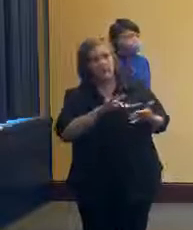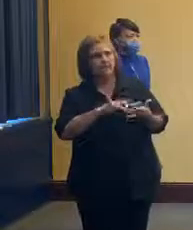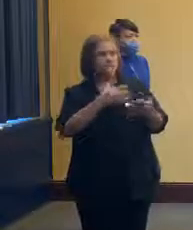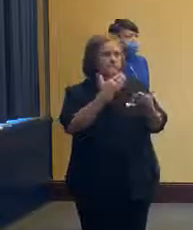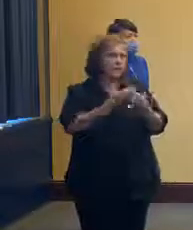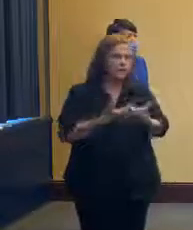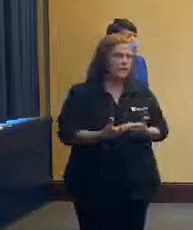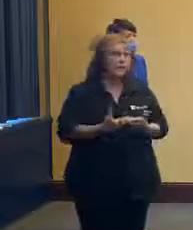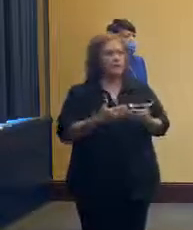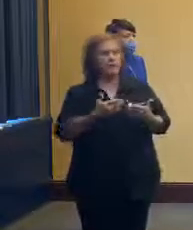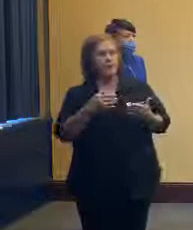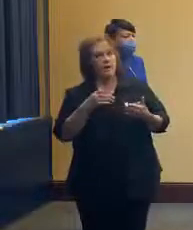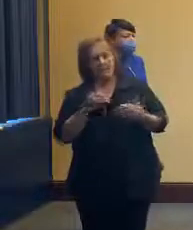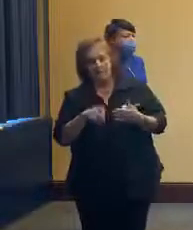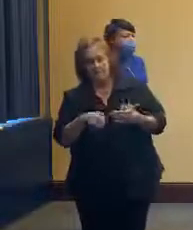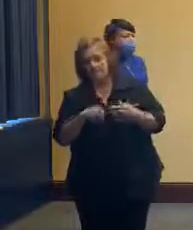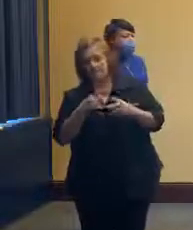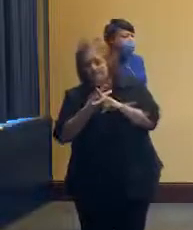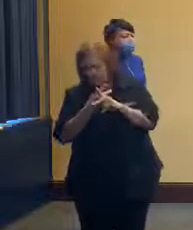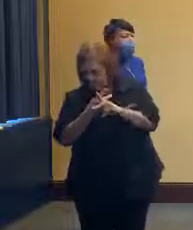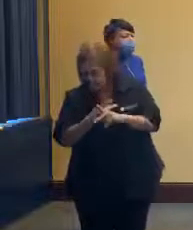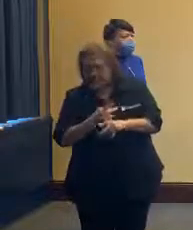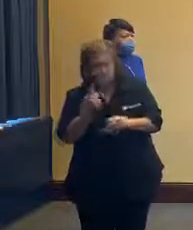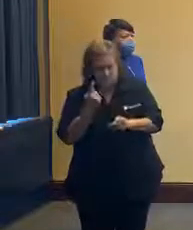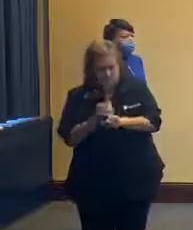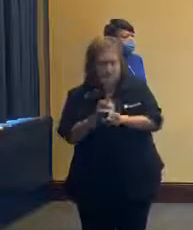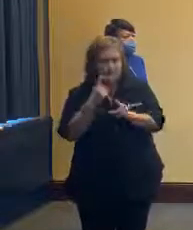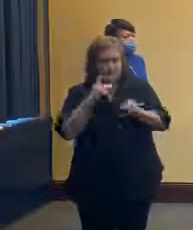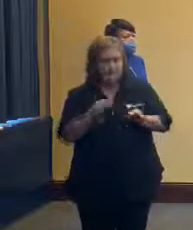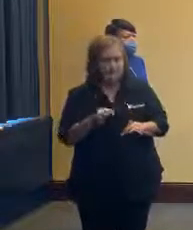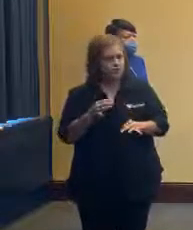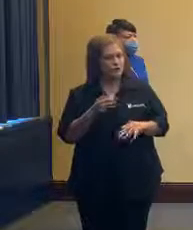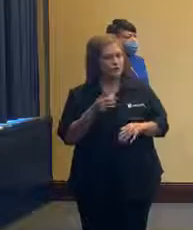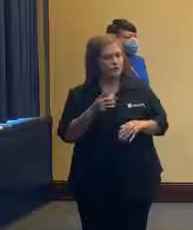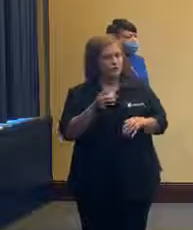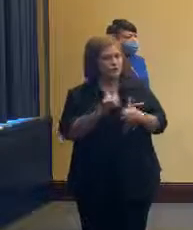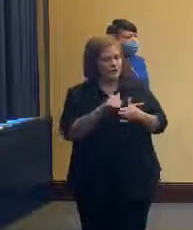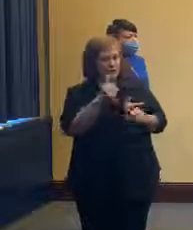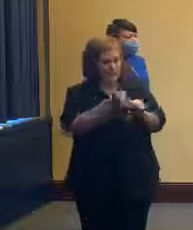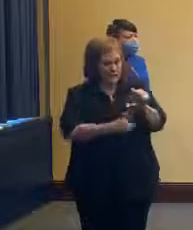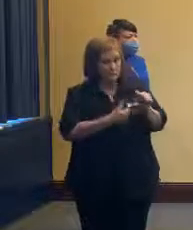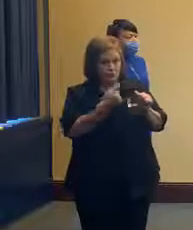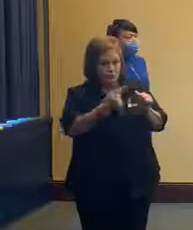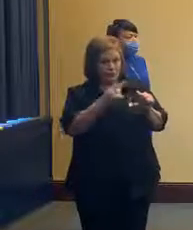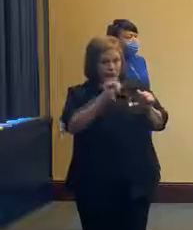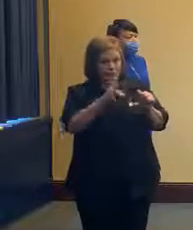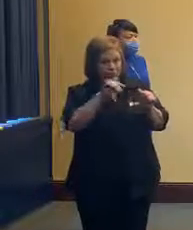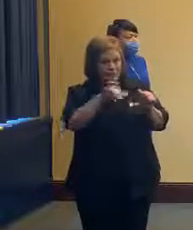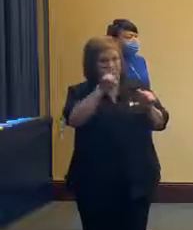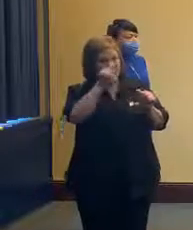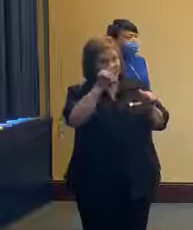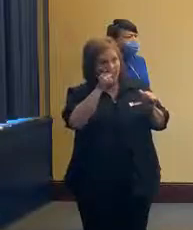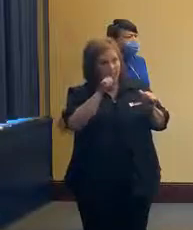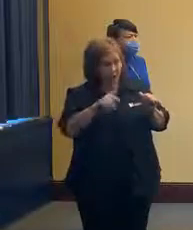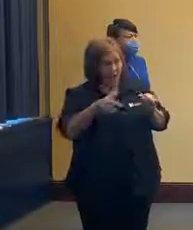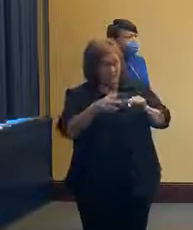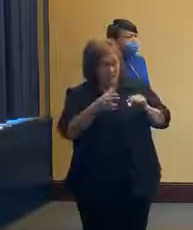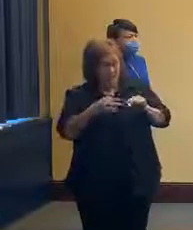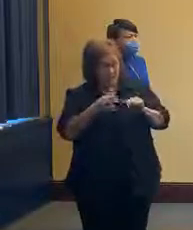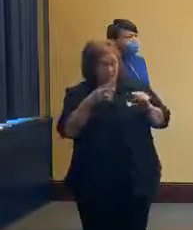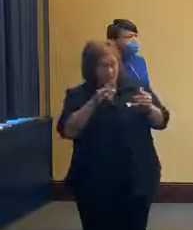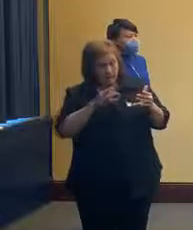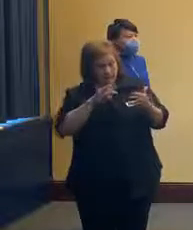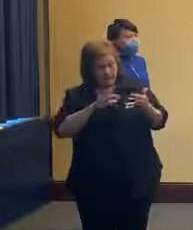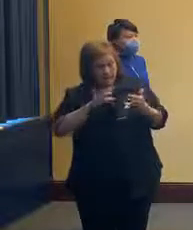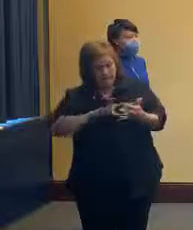gonna take a lot of fine-tooth combing. We will not have the time to go through every one of those cuts in 2020. Those are months of work